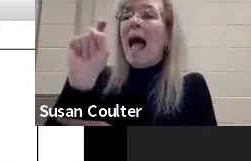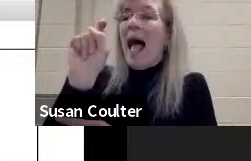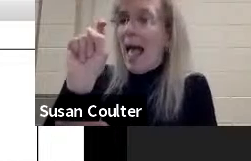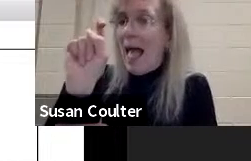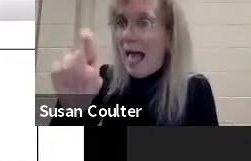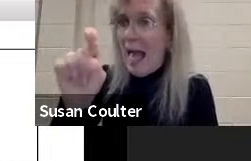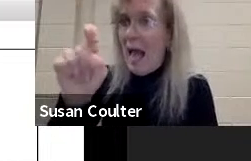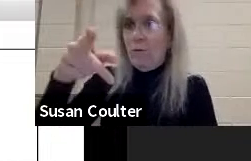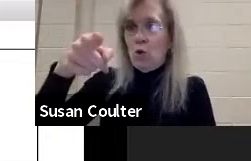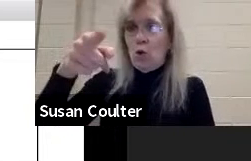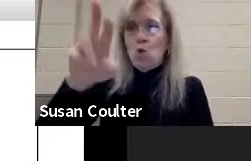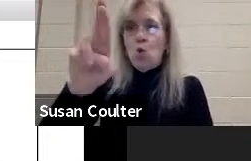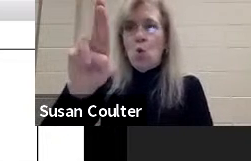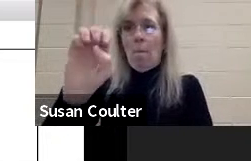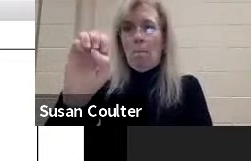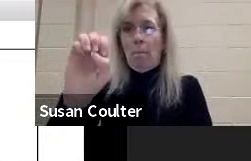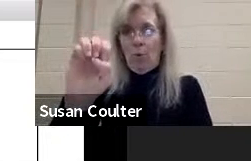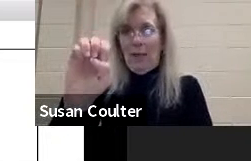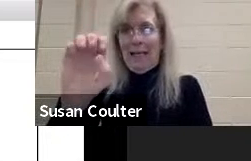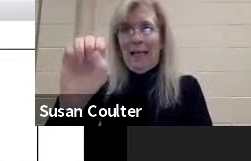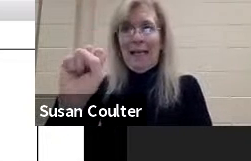don't have to